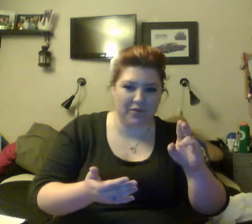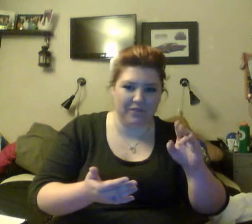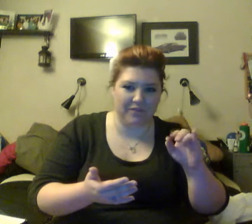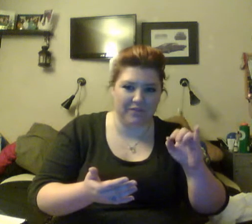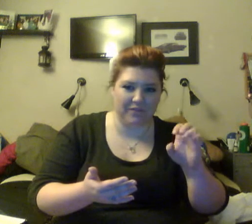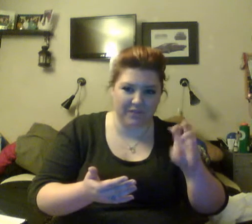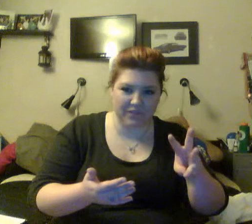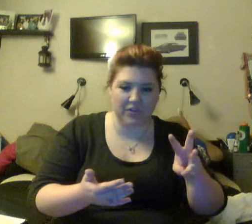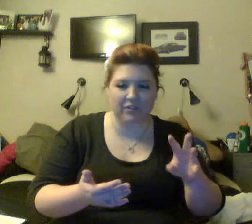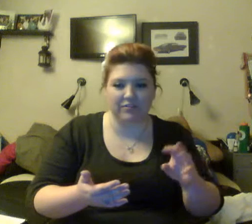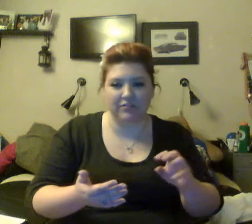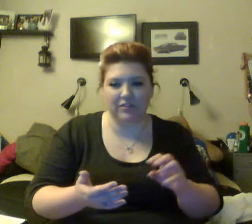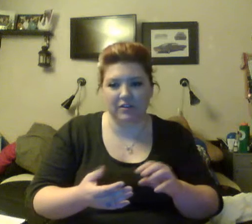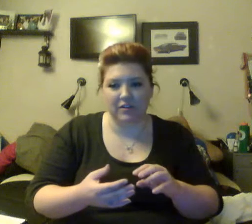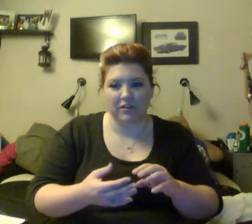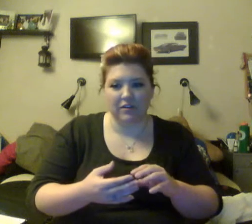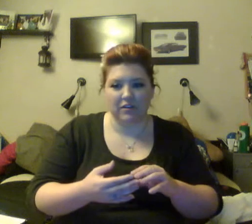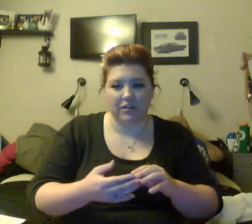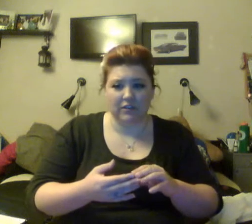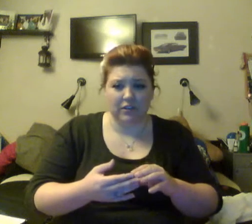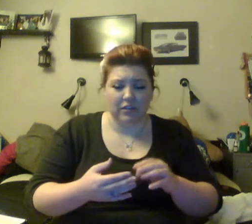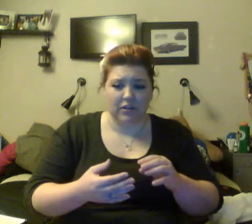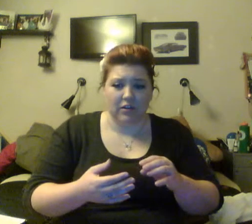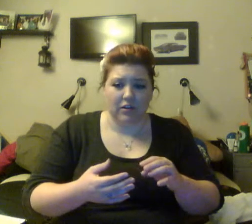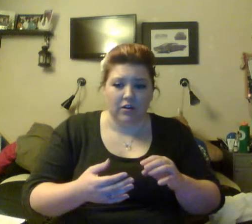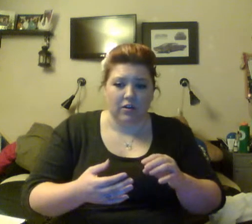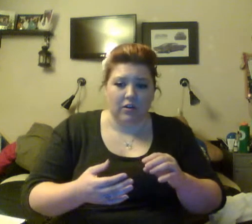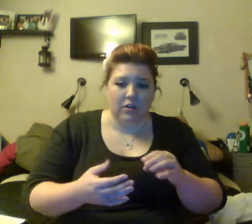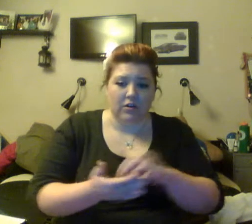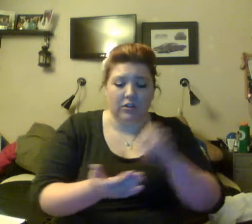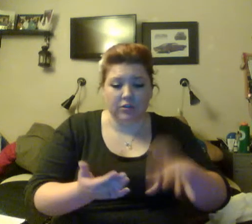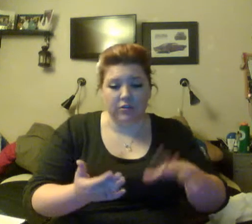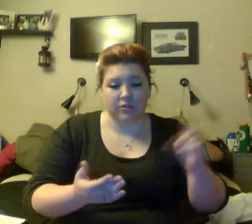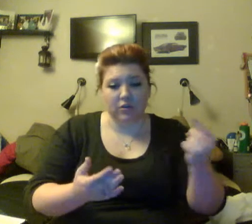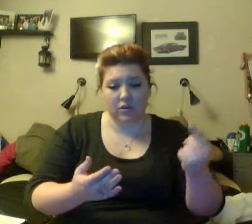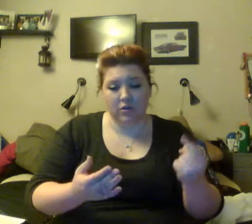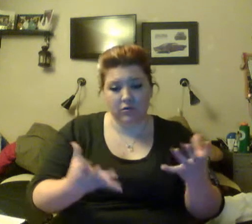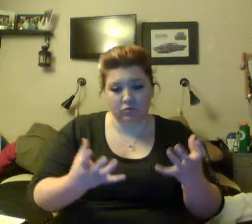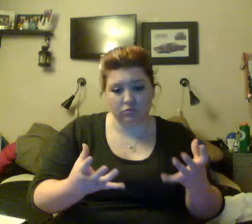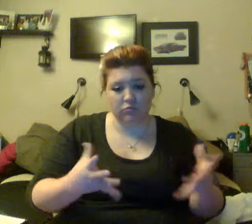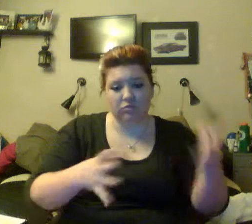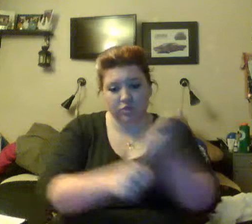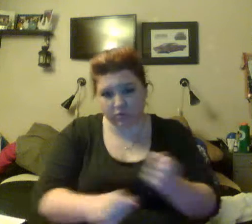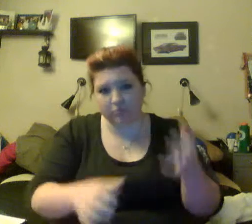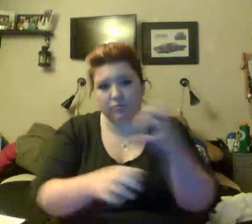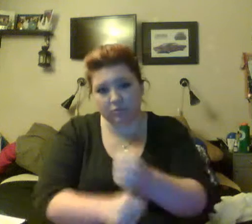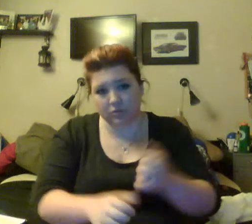always tempted to summarize the article, and then in the report again, write another summary of the